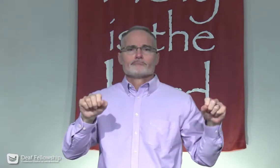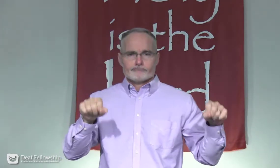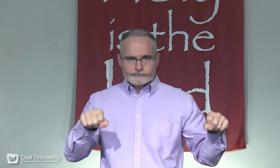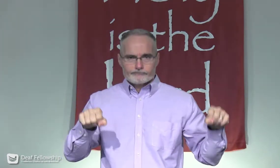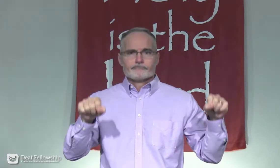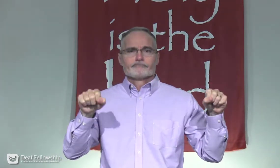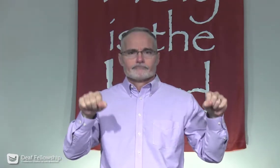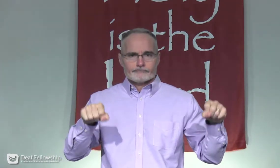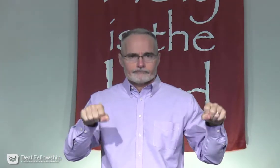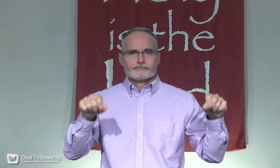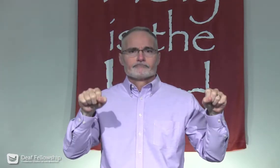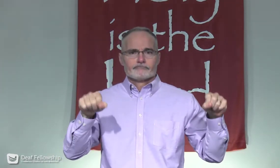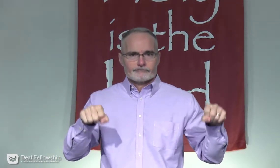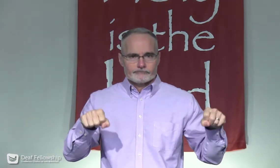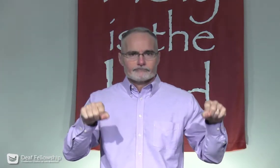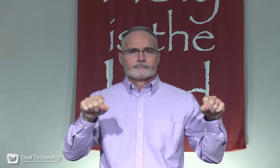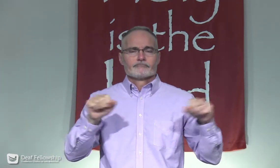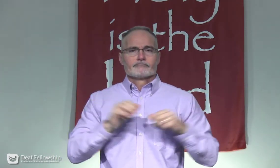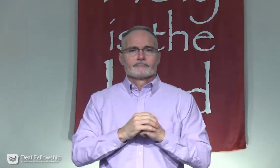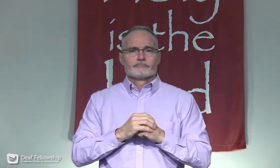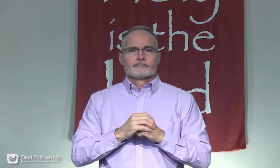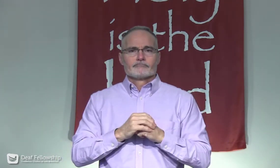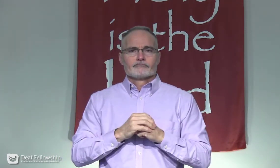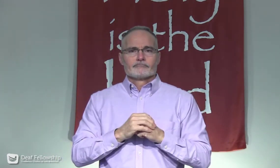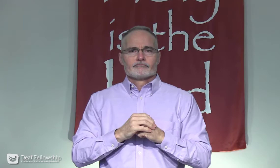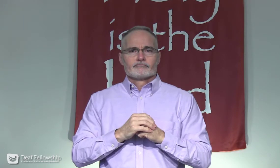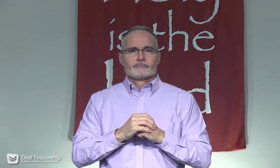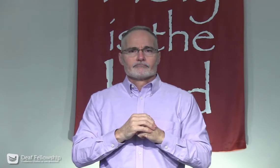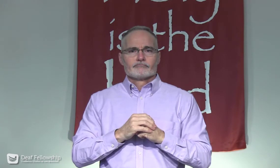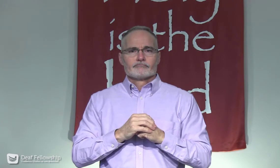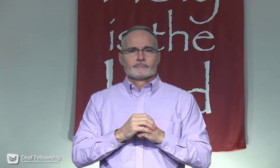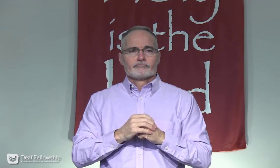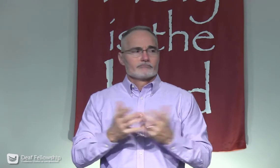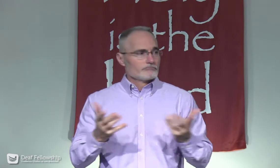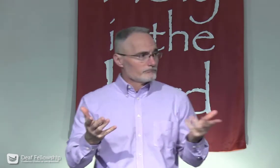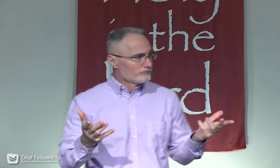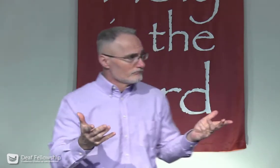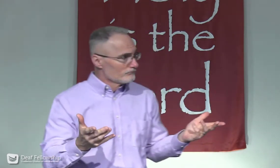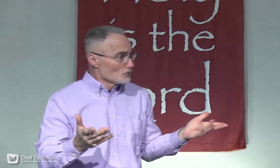The boys looked at each other and they nodded in agreement.